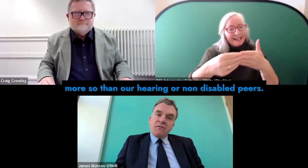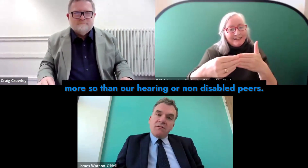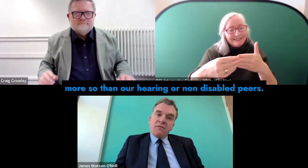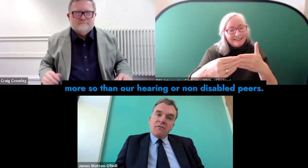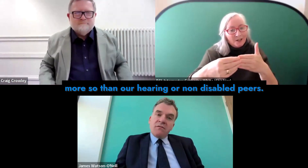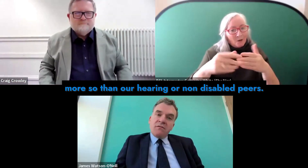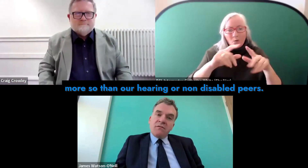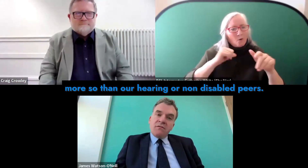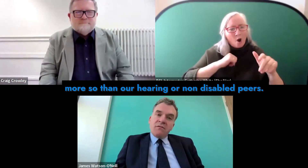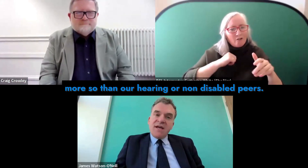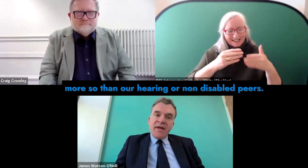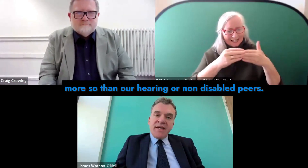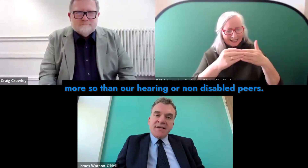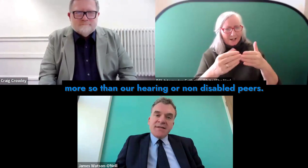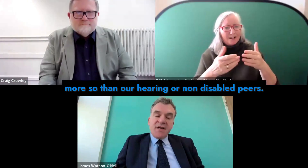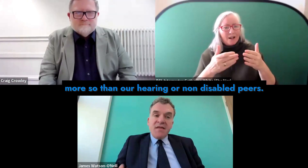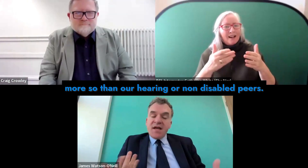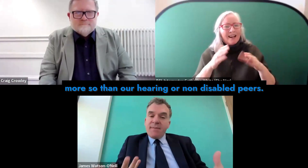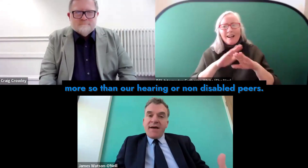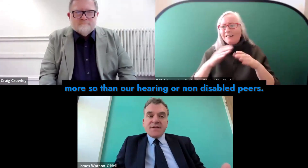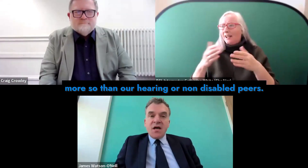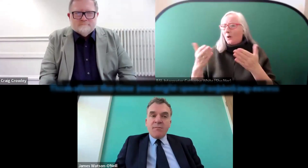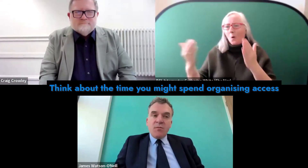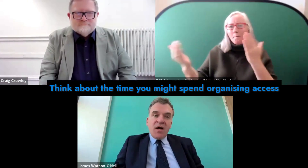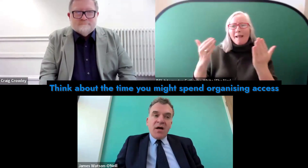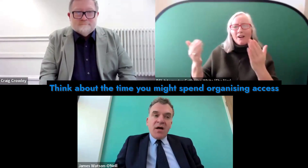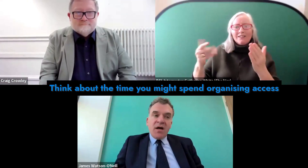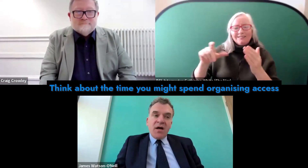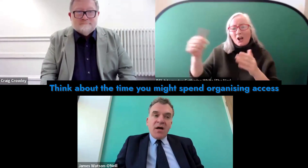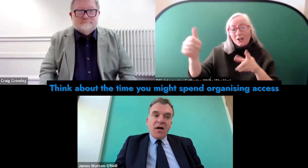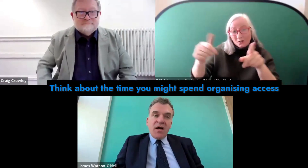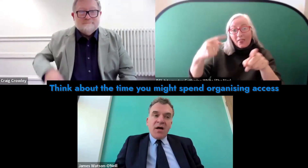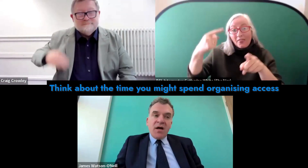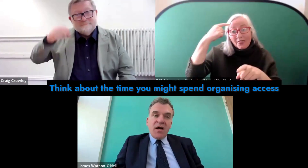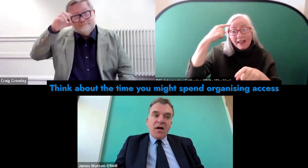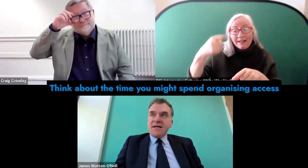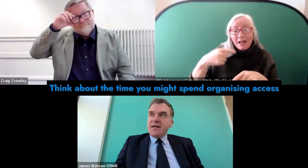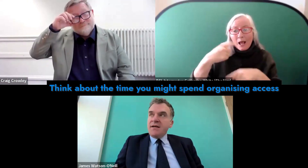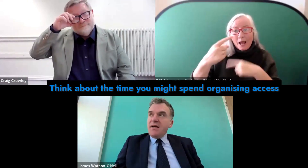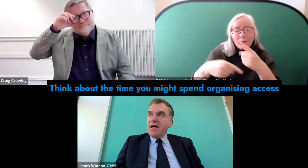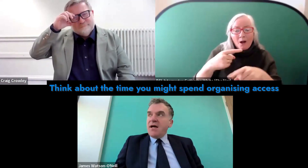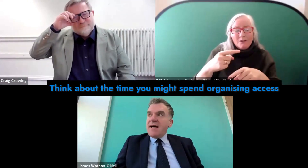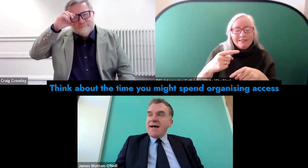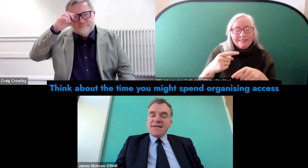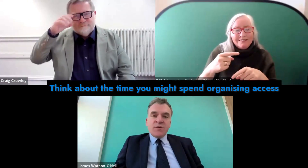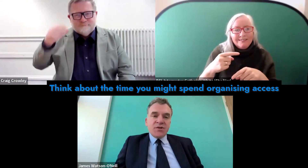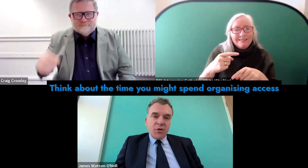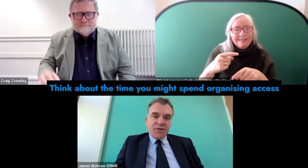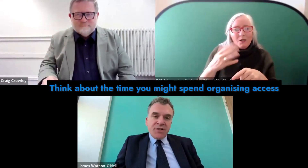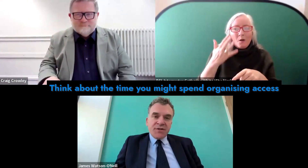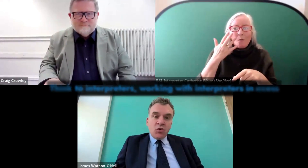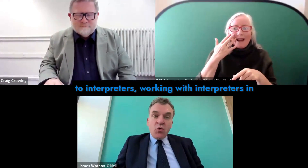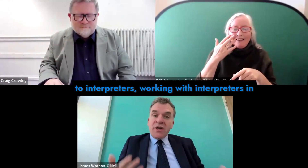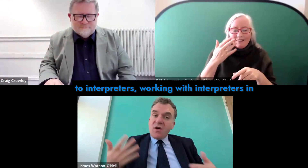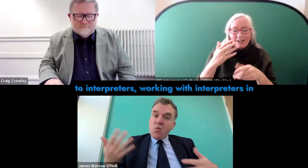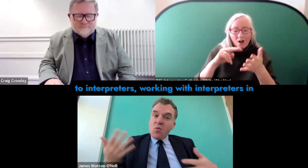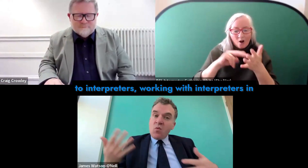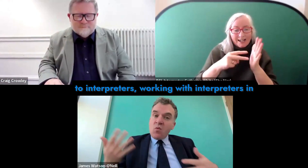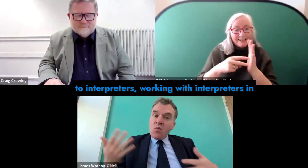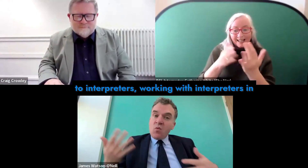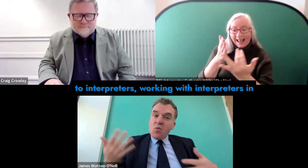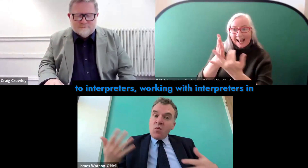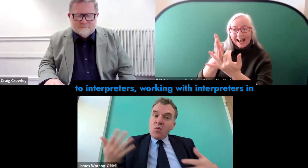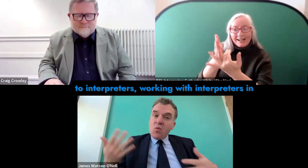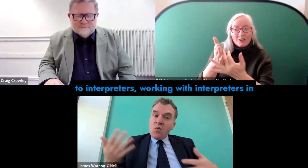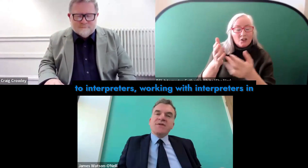our hearing or non-disabled peers. Think about the time you might spend organising access to